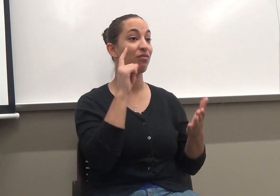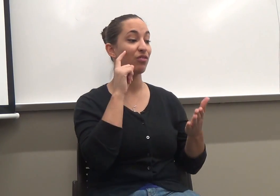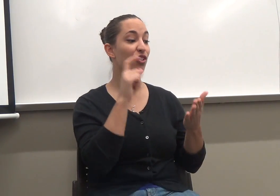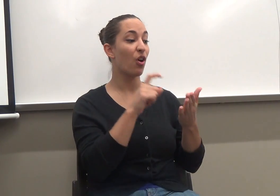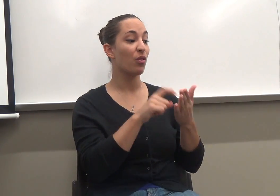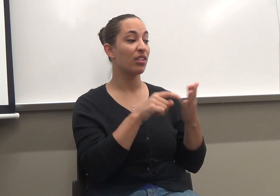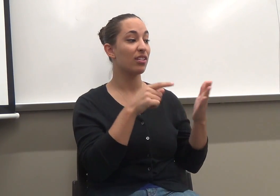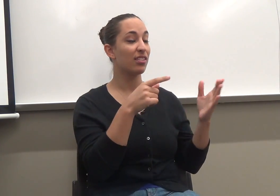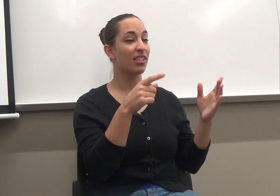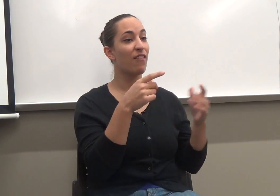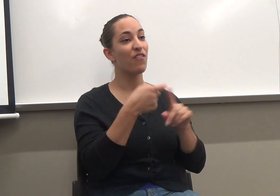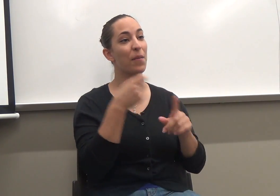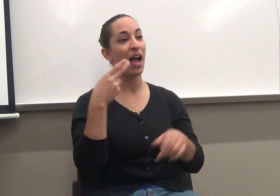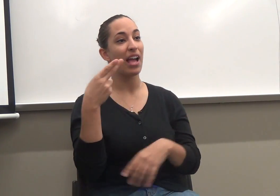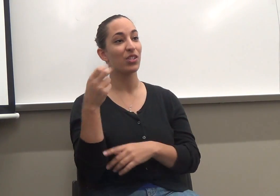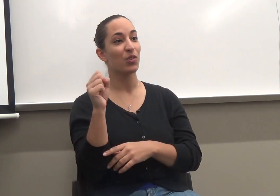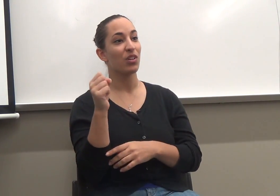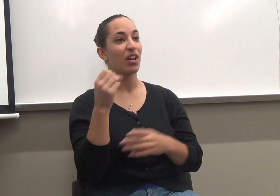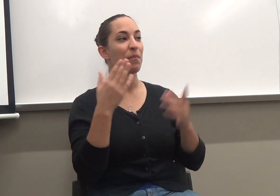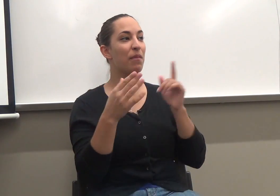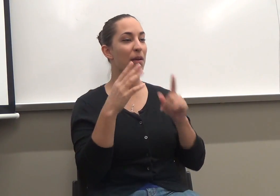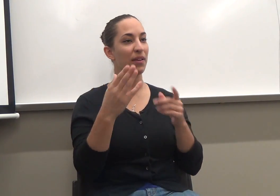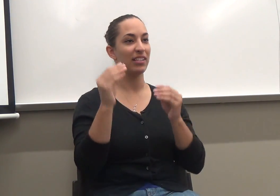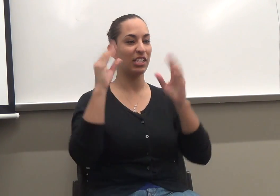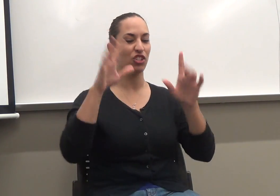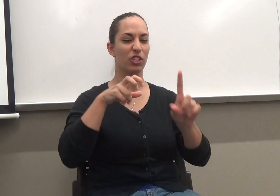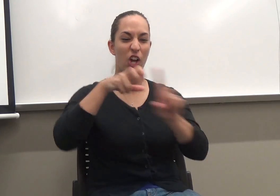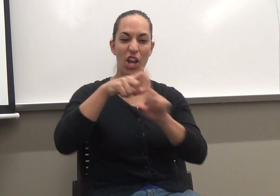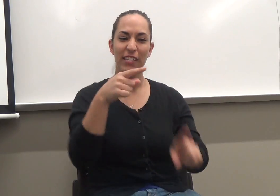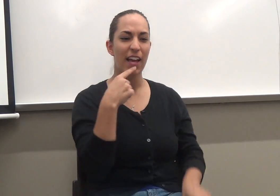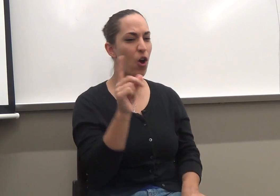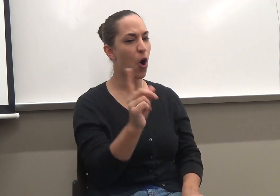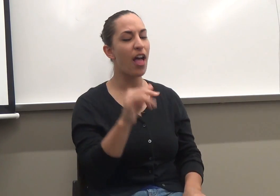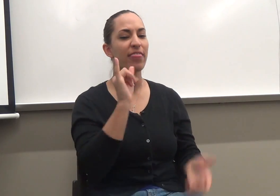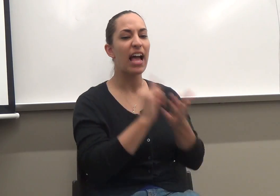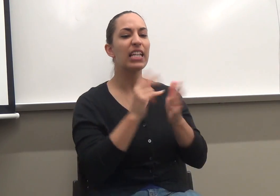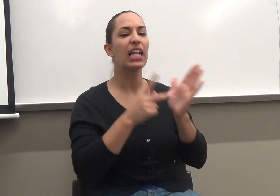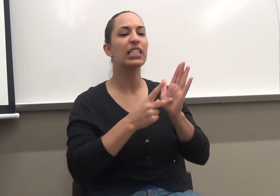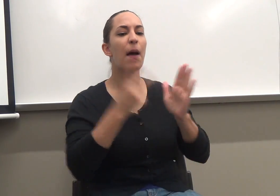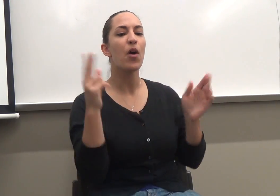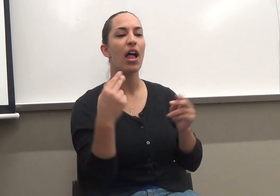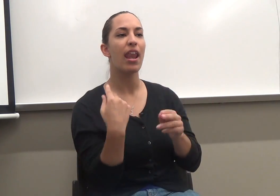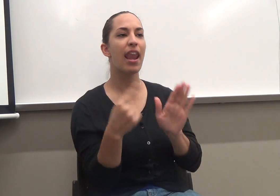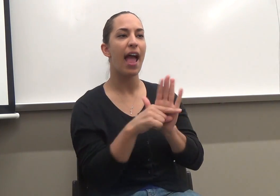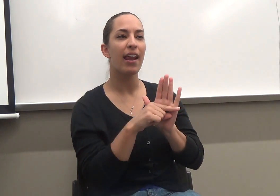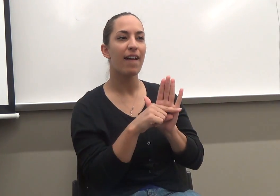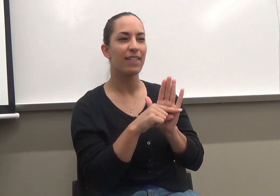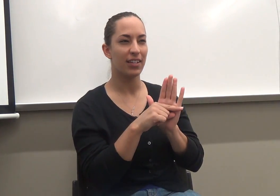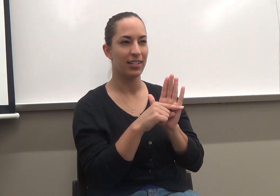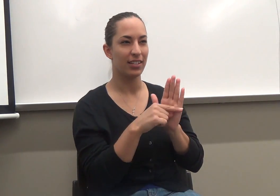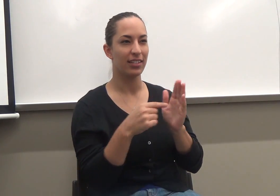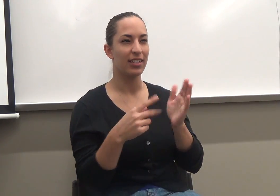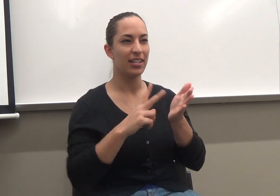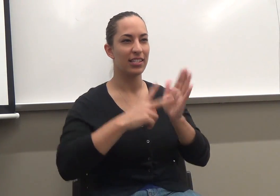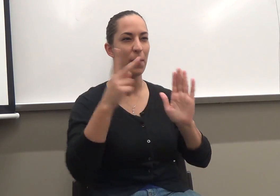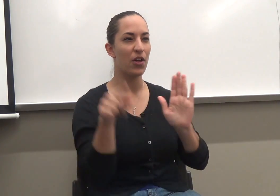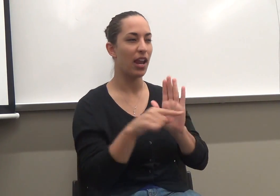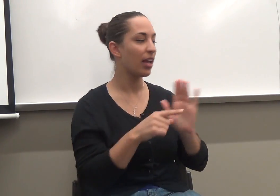Double negative, anyone ever called you on that before? Yeah. So this is a double negative. So what you need to do is, so we've got a